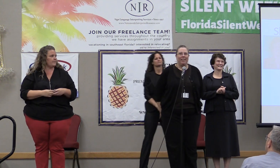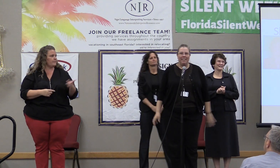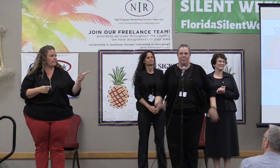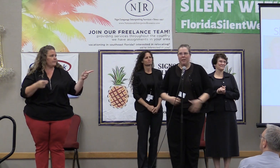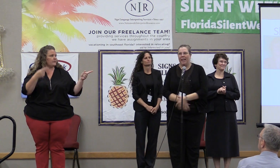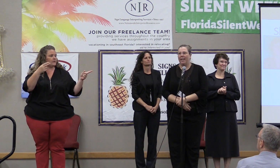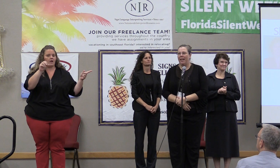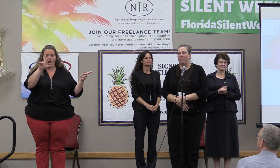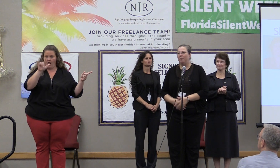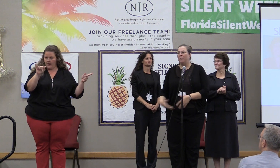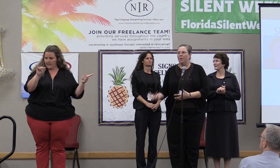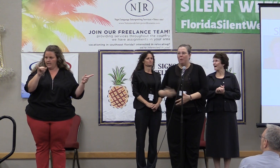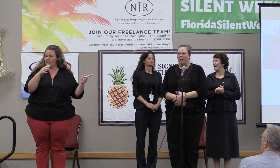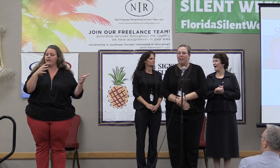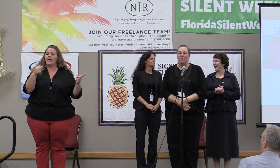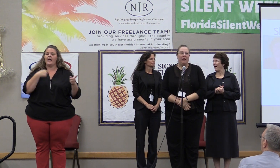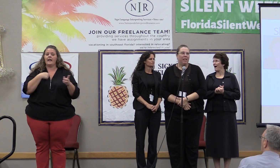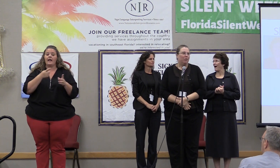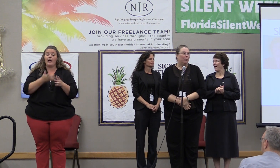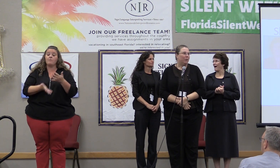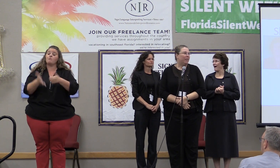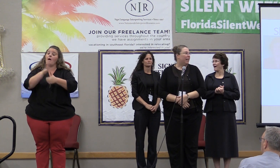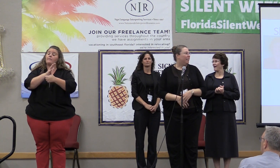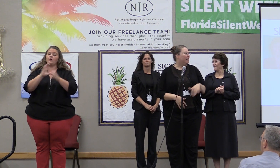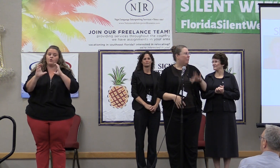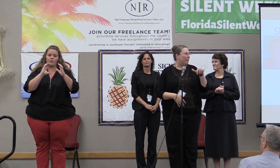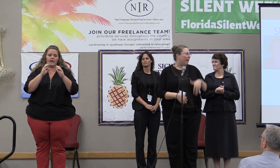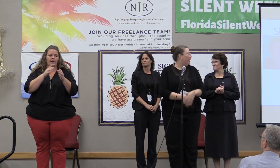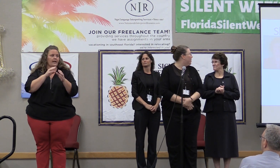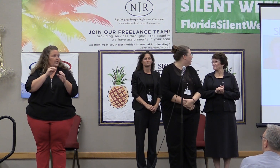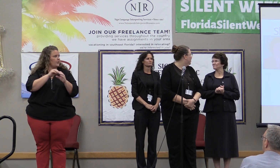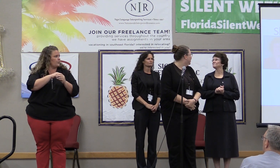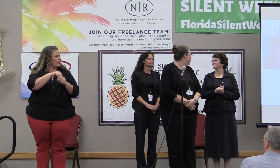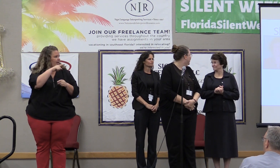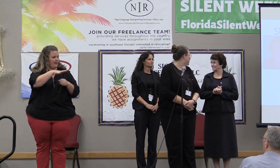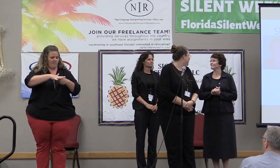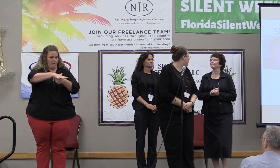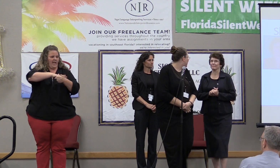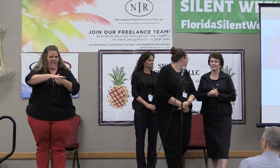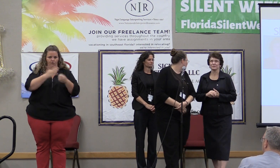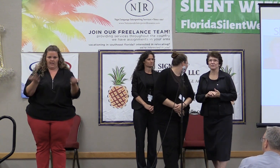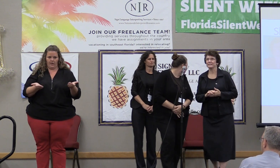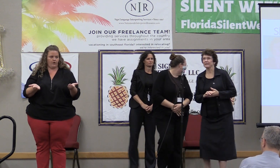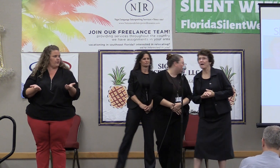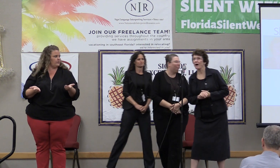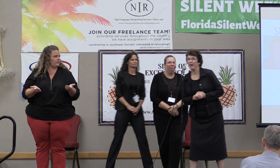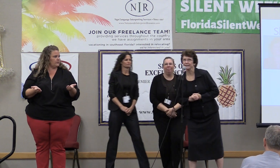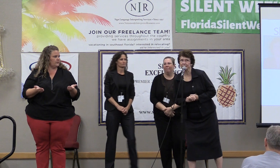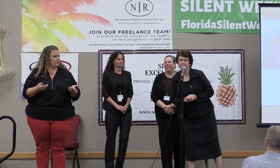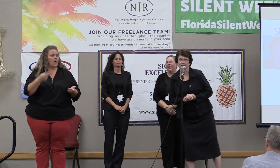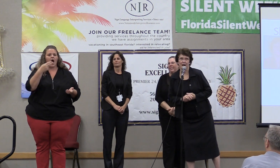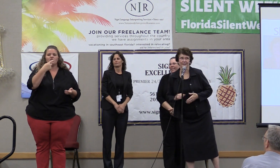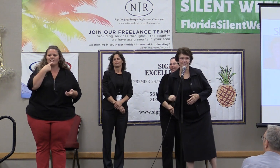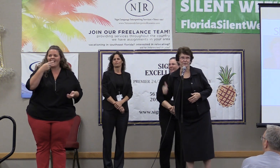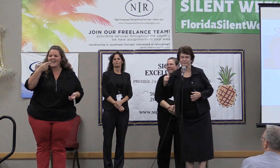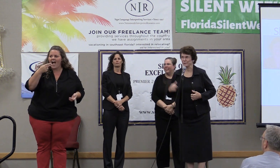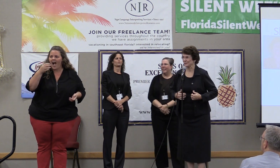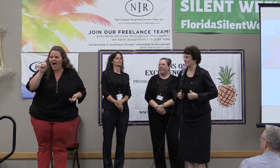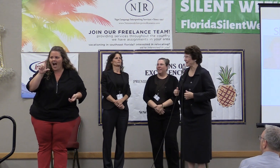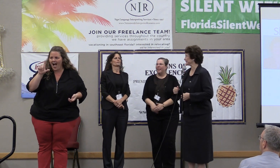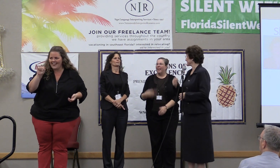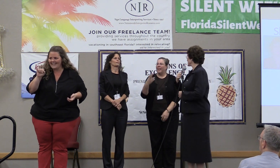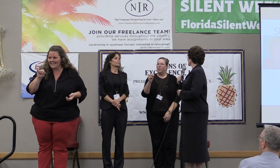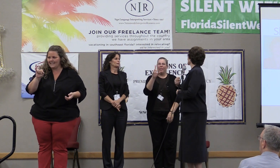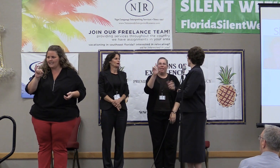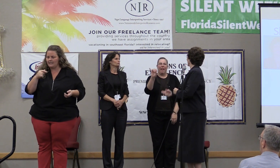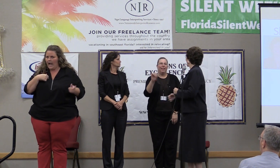And I'm Holly Tempe, and I'm primarily community interpreter in the Tampa Bay area. She said Holly. Holly is her first